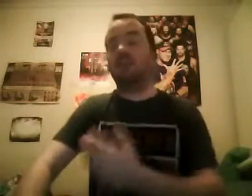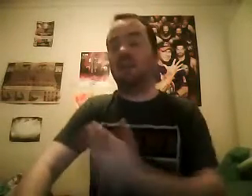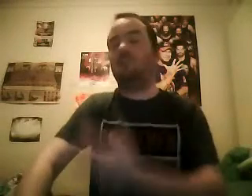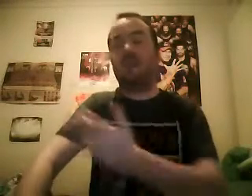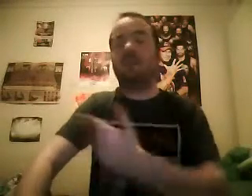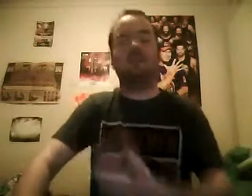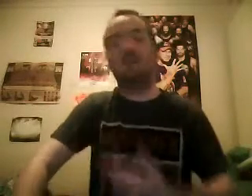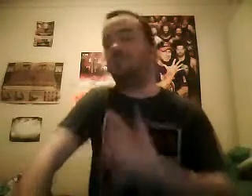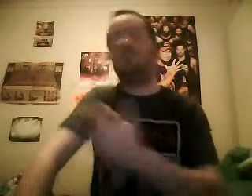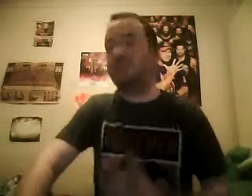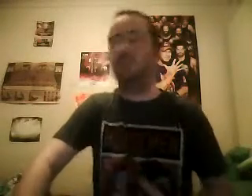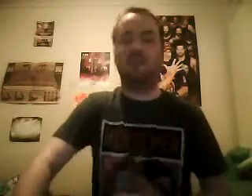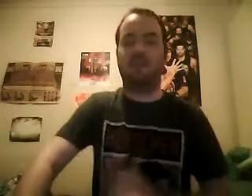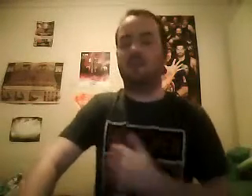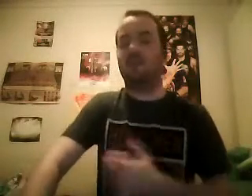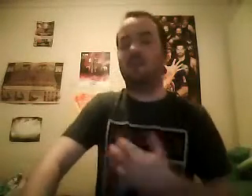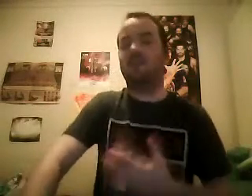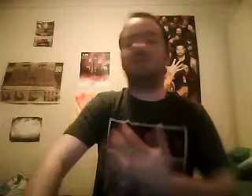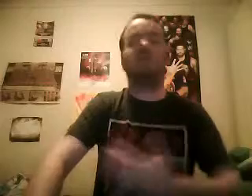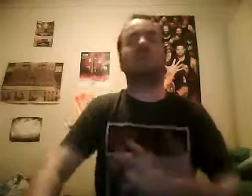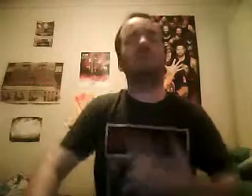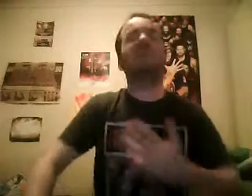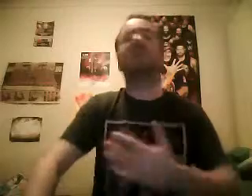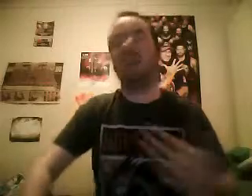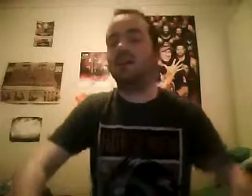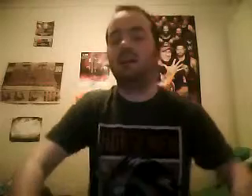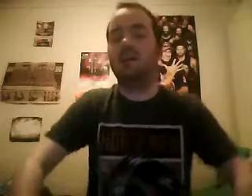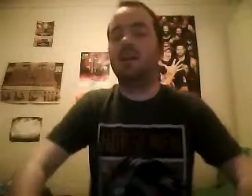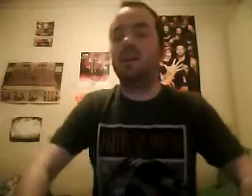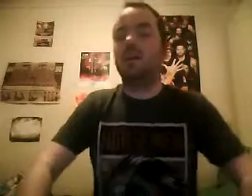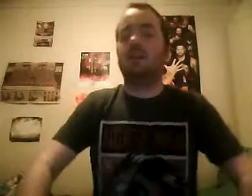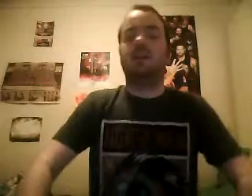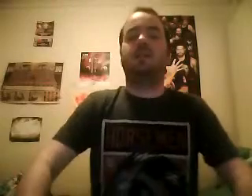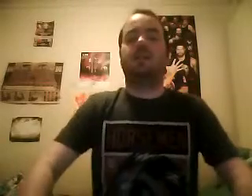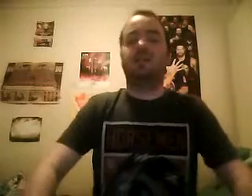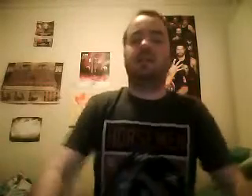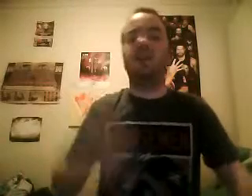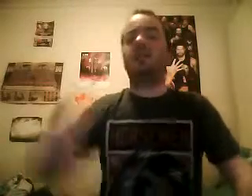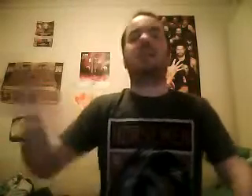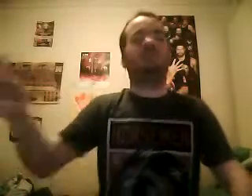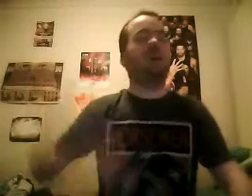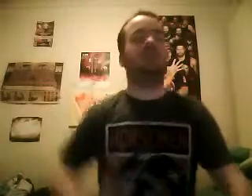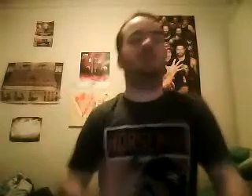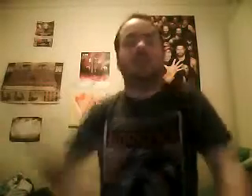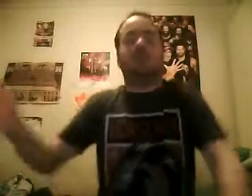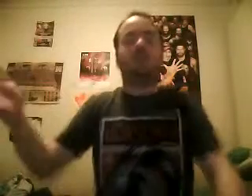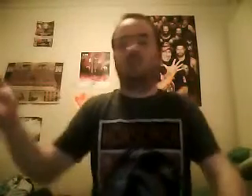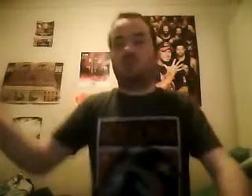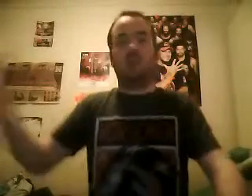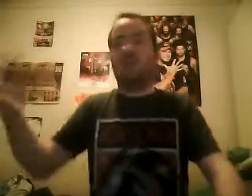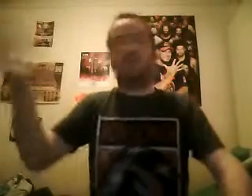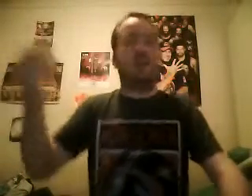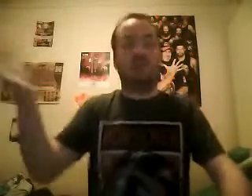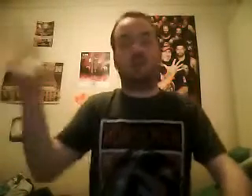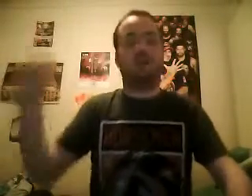am liking Daniel Bryan's heel gimmick. You know, it's so entertaining. He knows how to play a good heel. Despite the fact that a guy